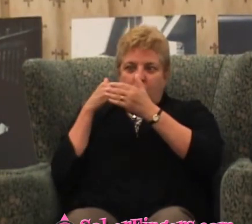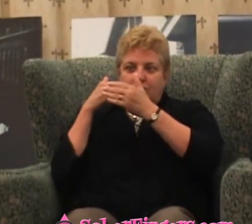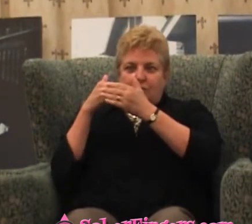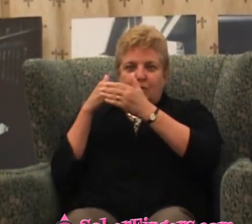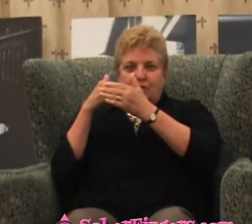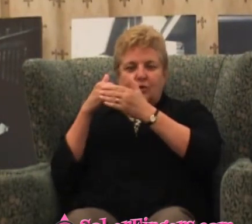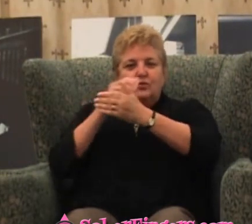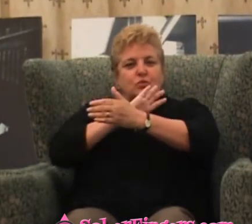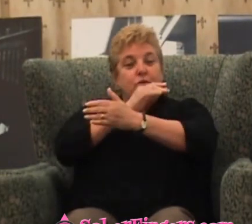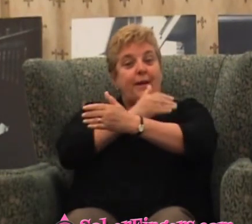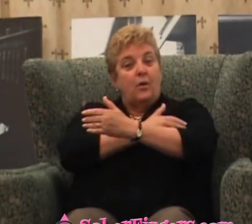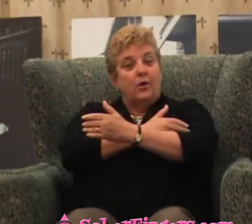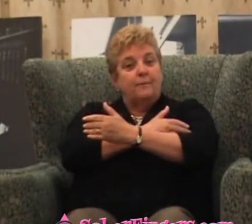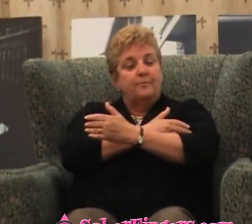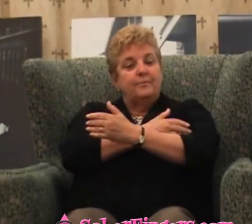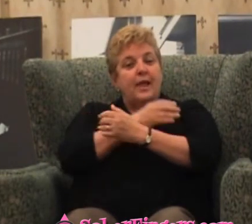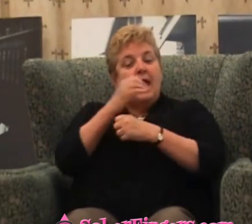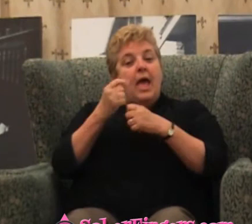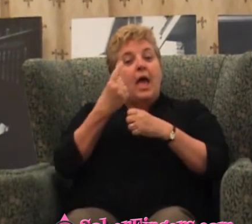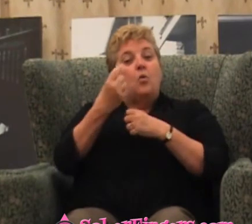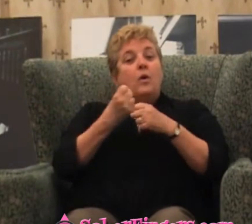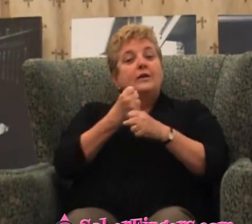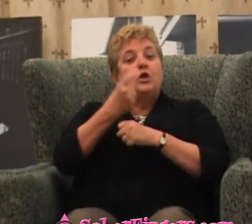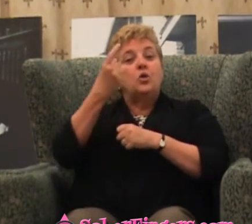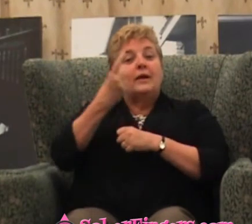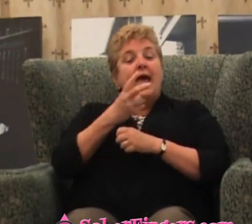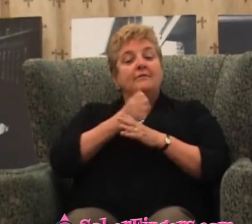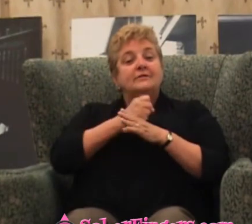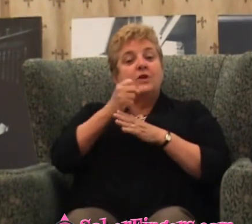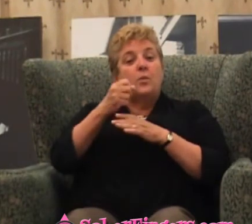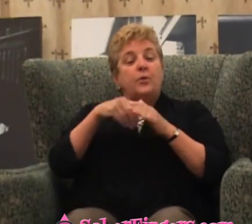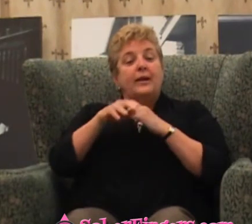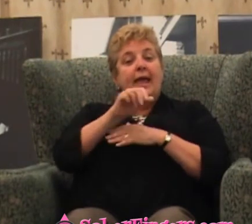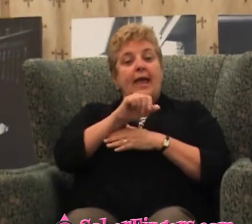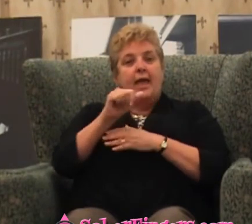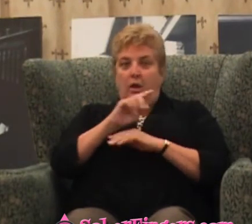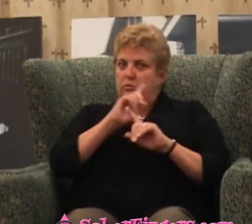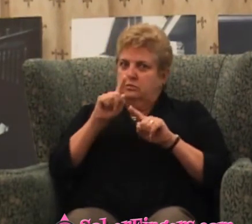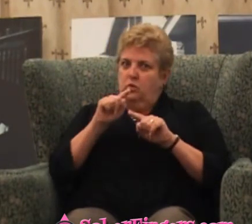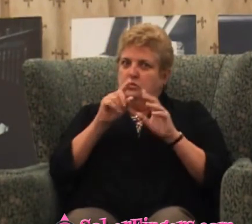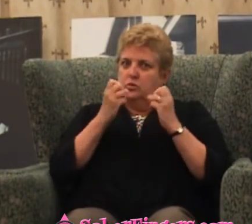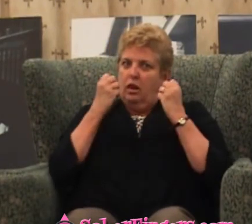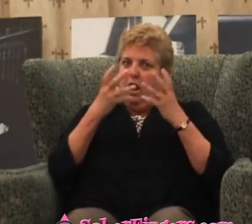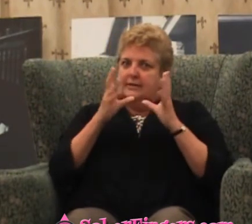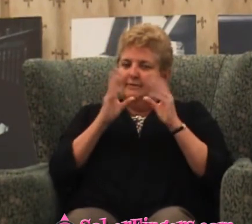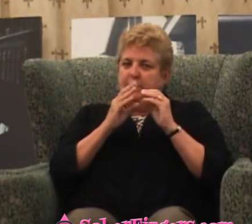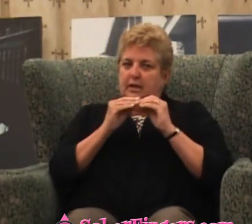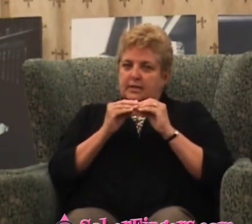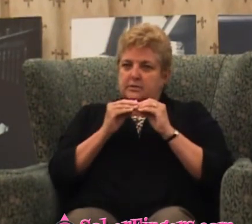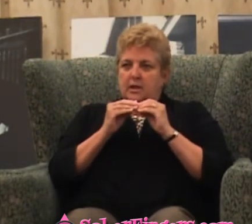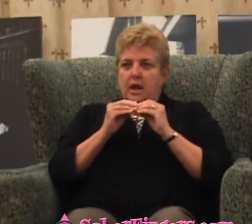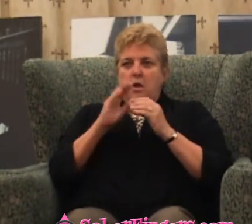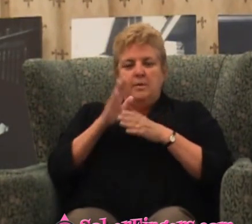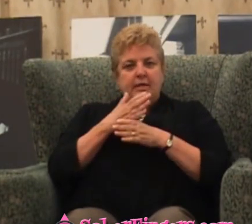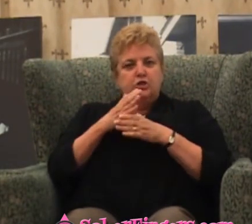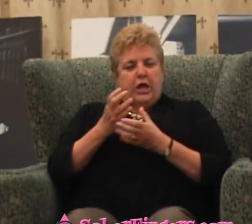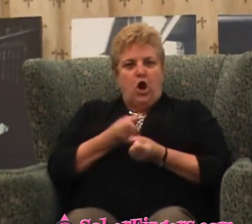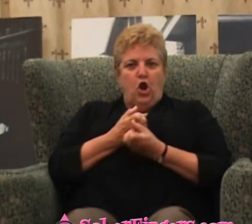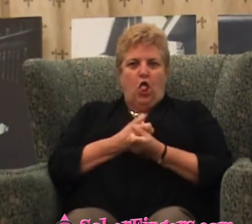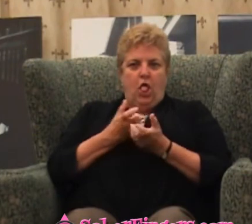When I was a year and a half sober in Alcoholics Anonymous, going to lots of meetings, sharing from podiums just like this, "The program works, keep coming